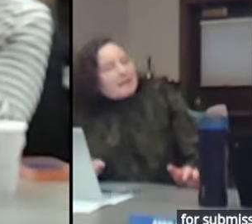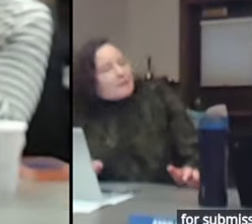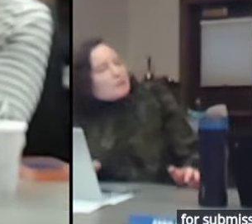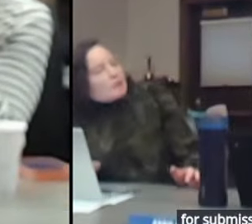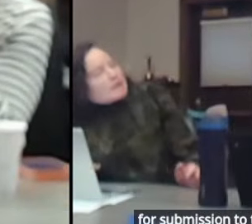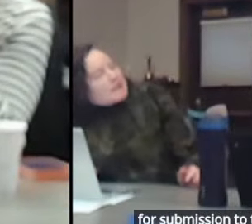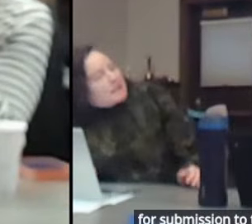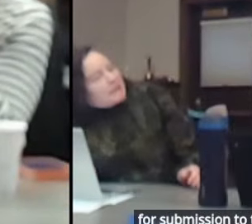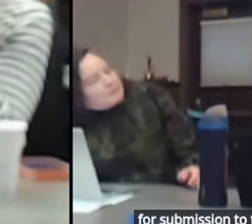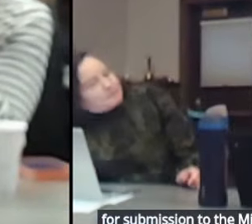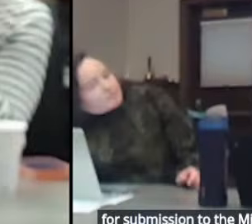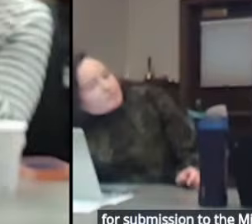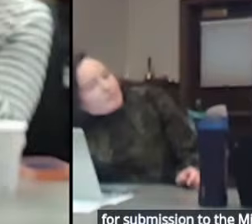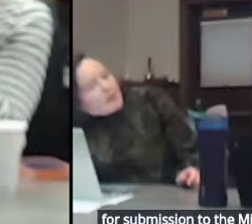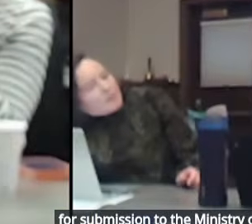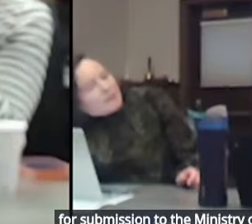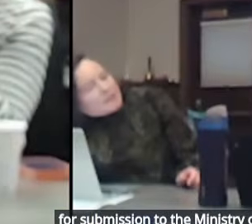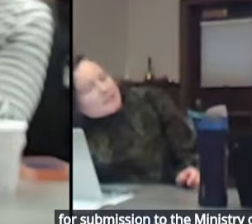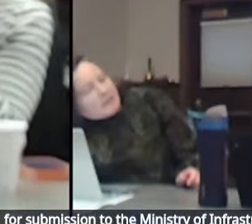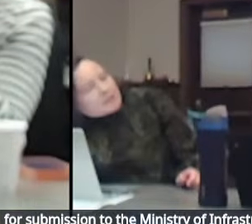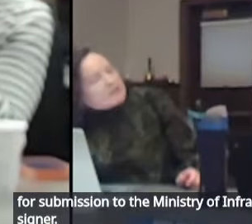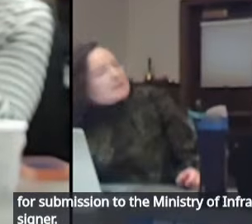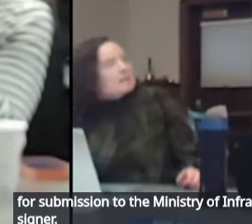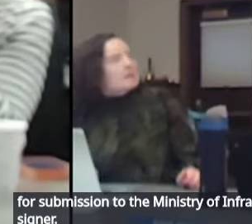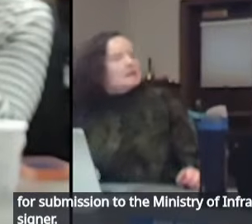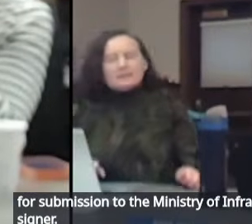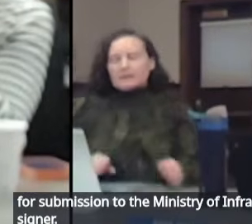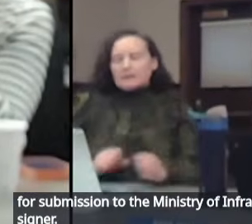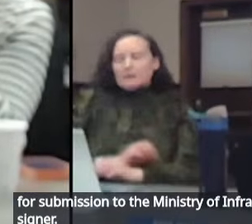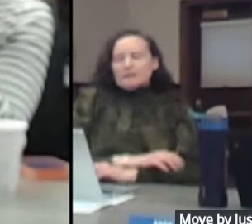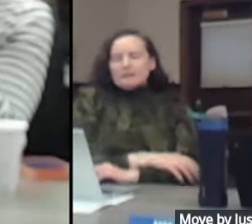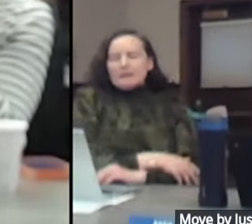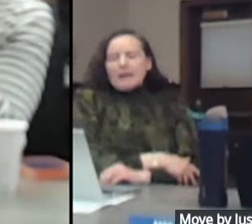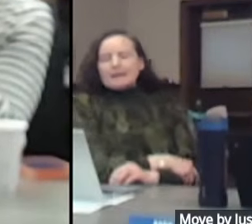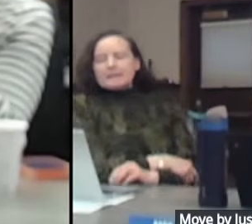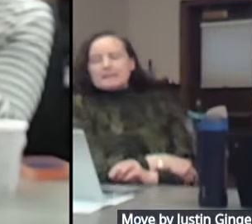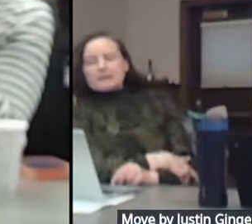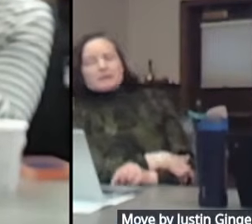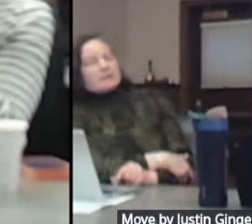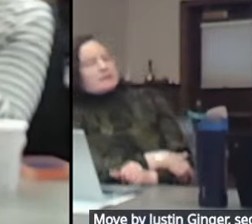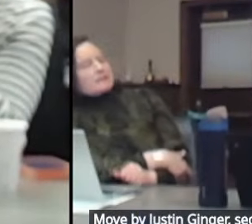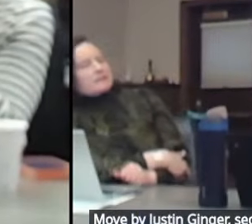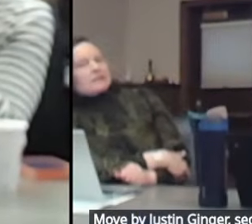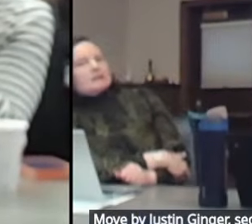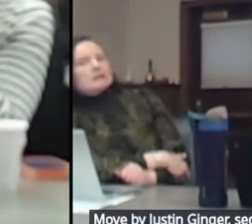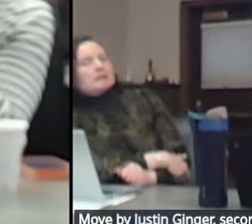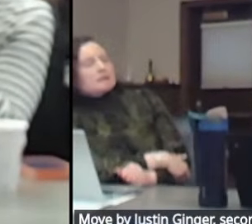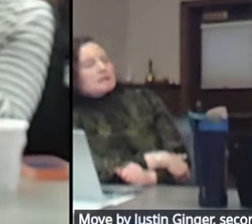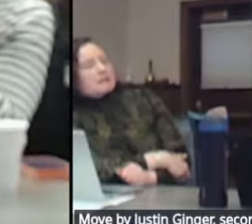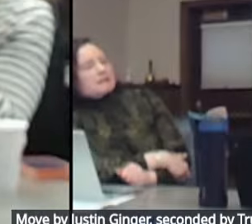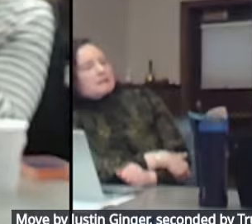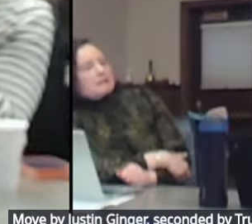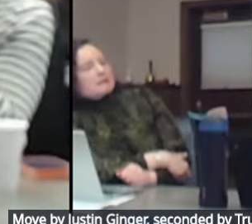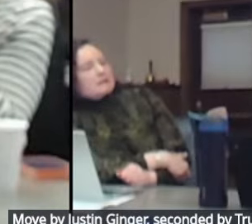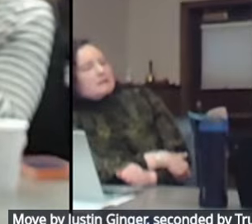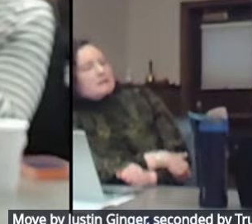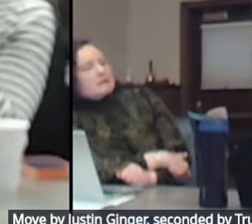Infrastructure. May I have a mover and a seconder? Moved by trustee Painter, seconded by trustee Vigneault. Any discussion, trustees?